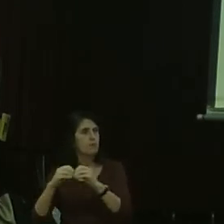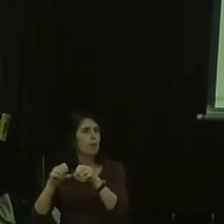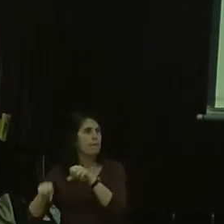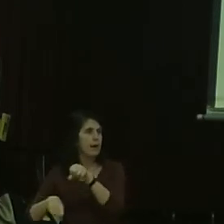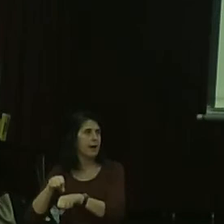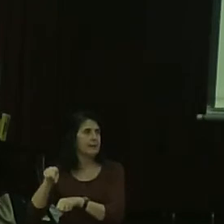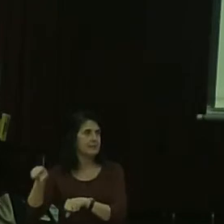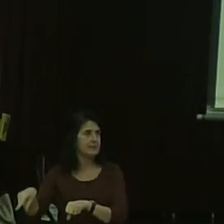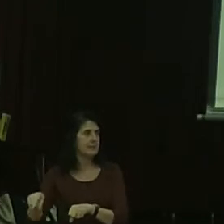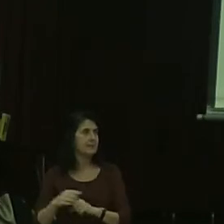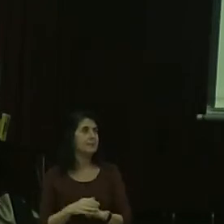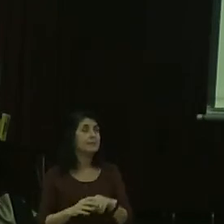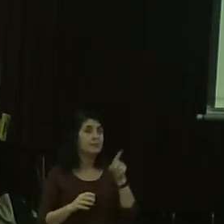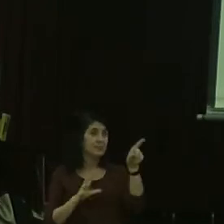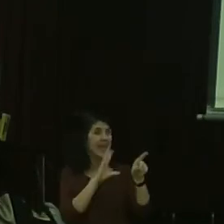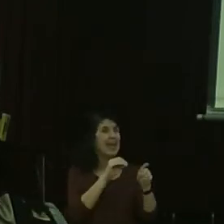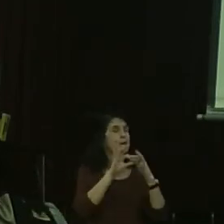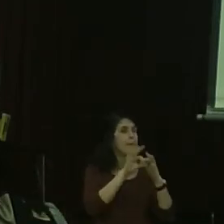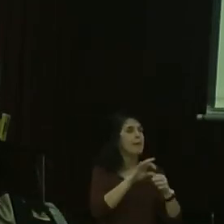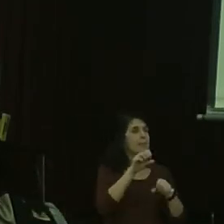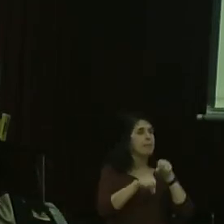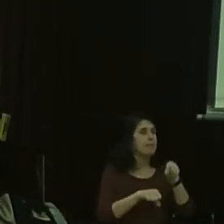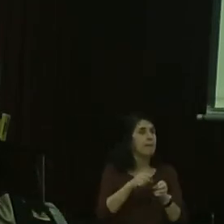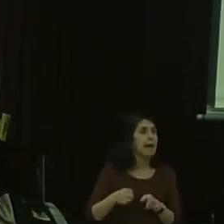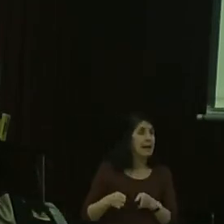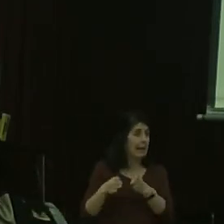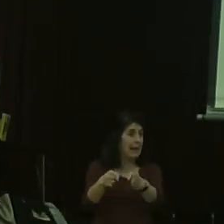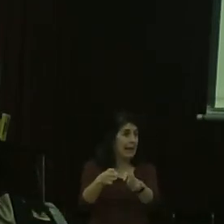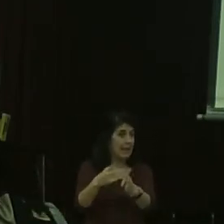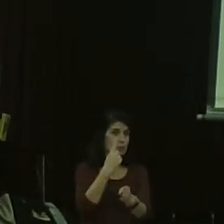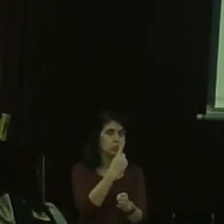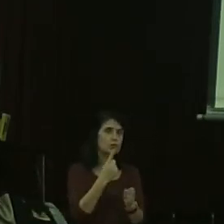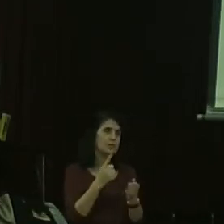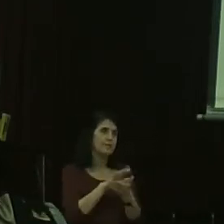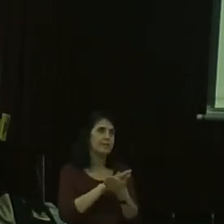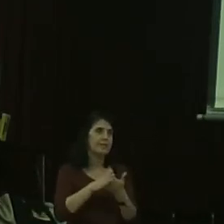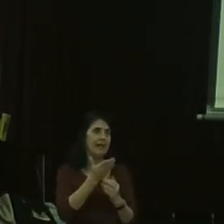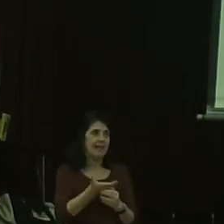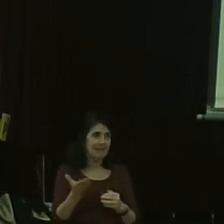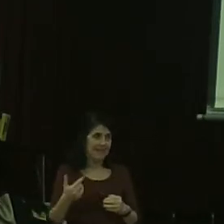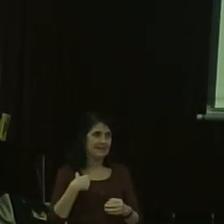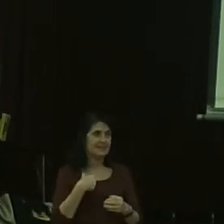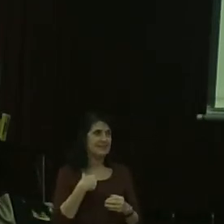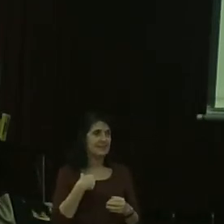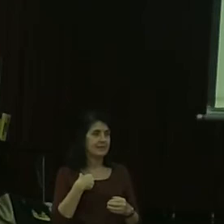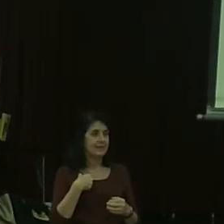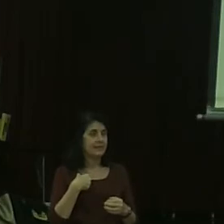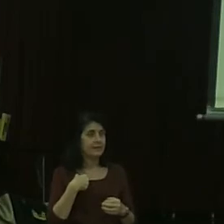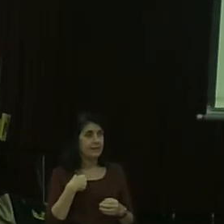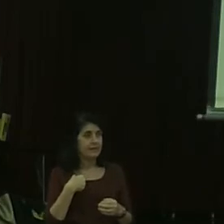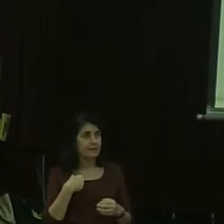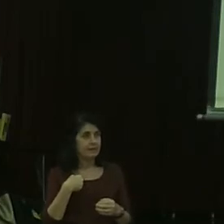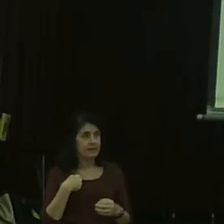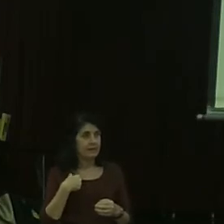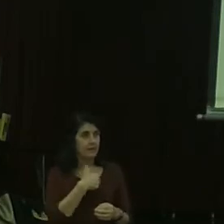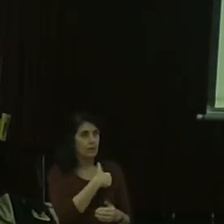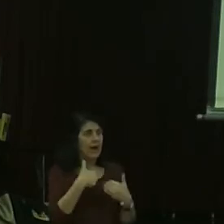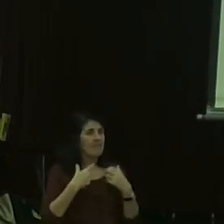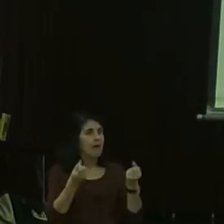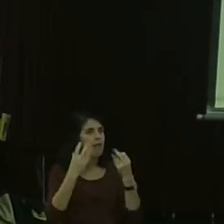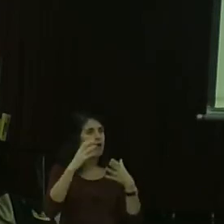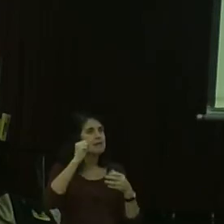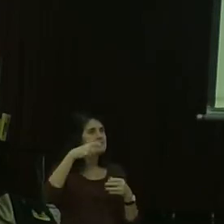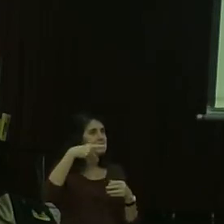And regarding the buffer bike lanes, one of the beautiful things, in my own opinion, about Highway 99 is that there is a lot of space